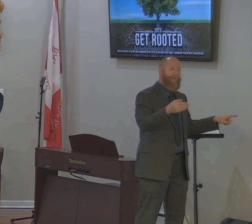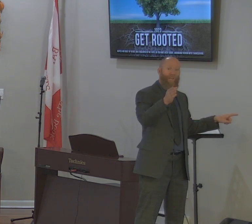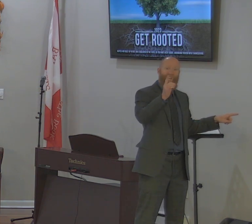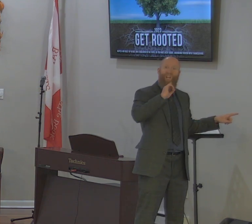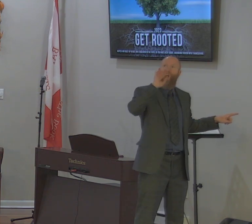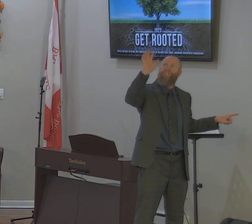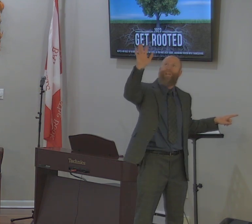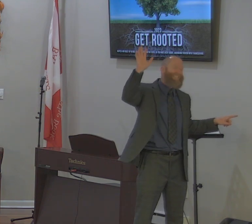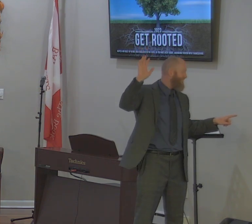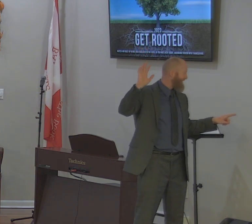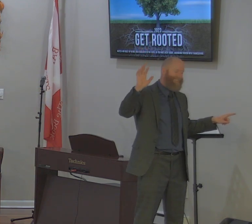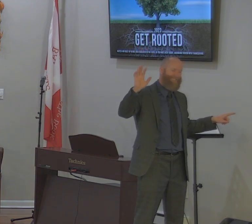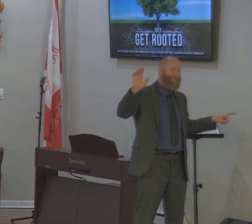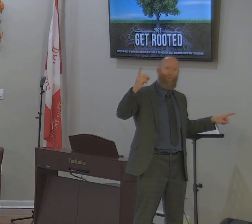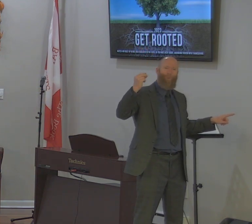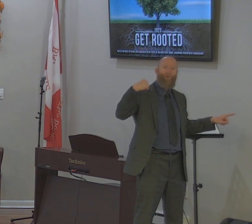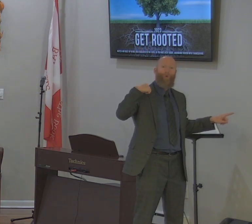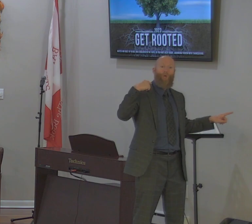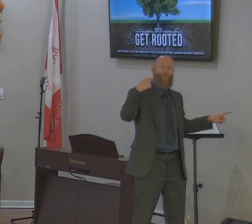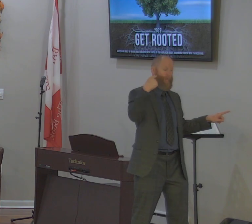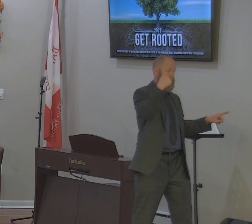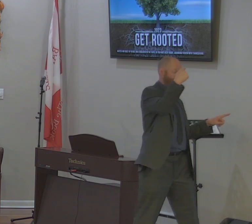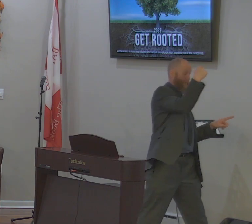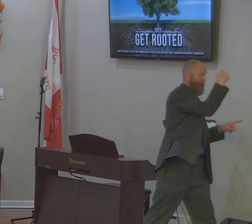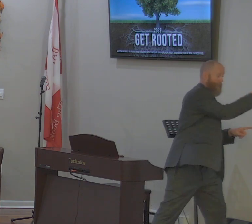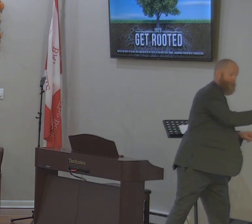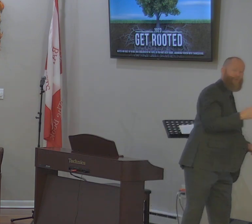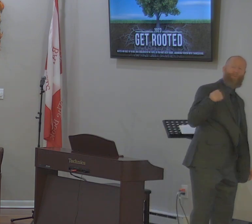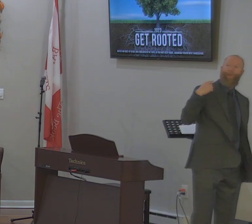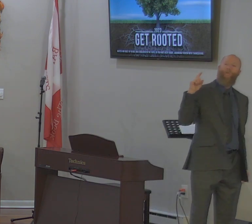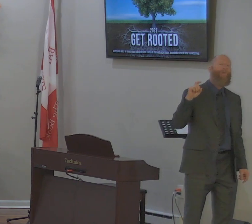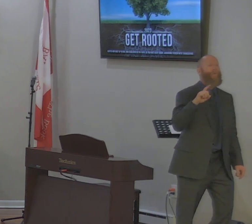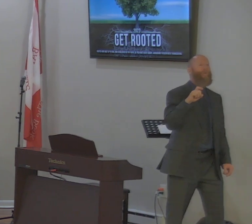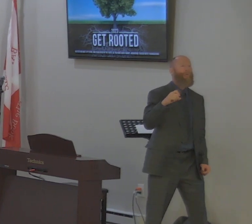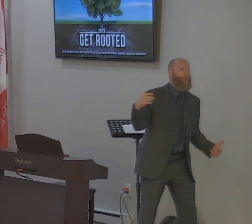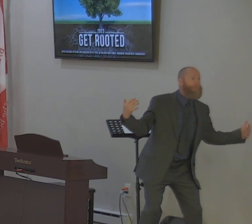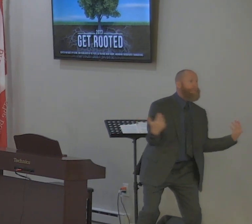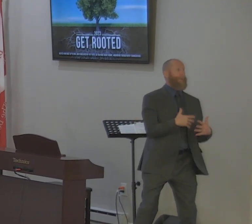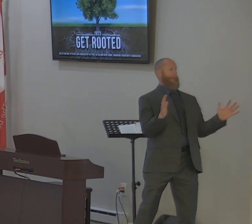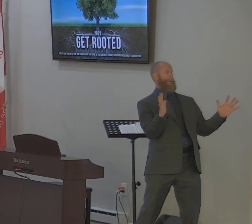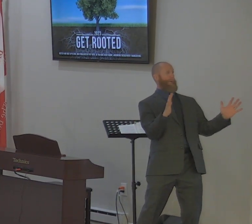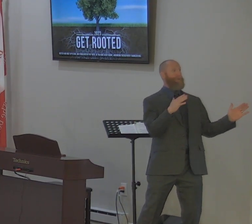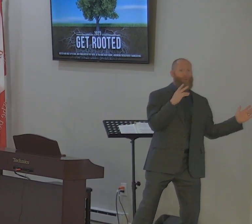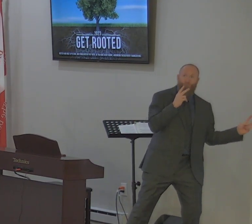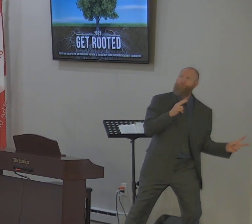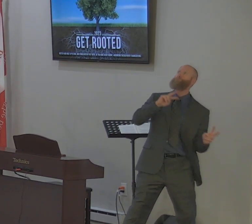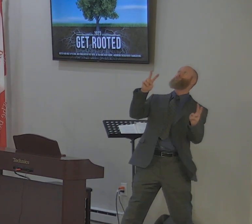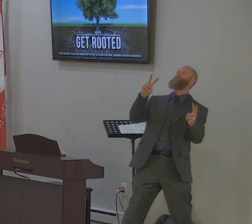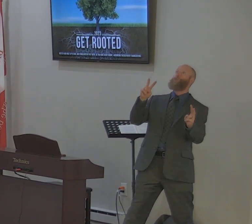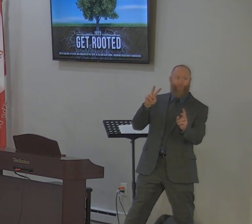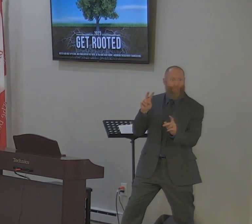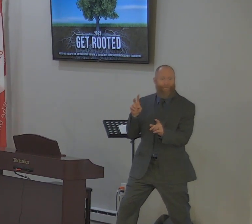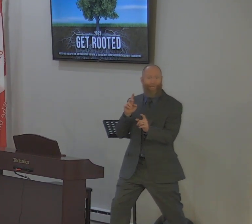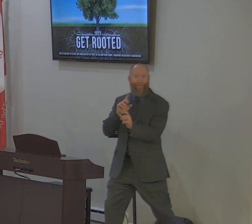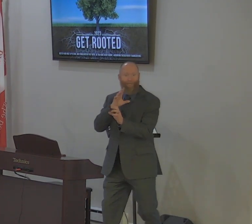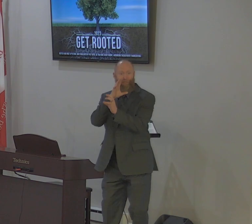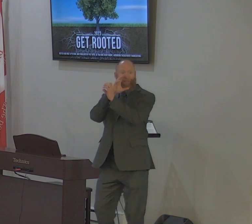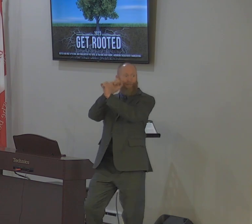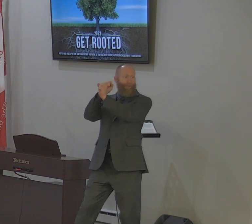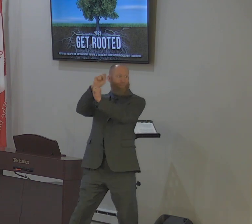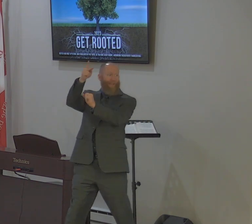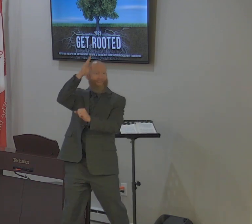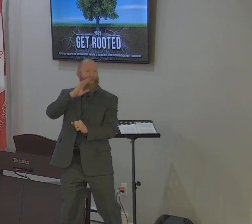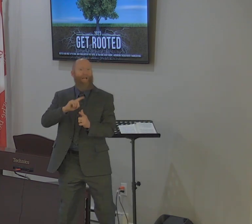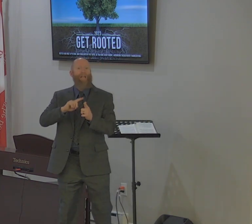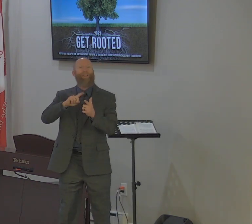back in the right direction, right? And you start striving towards that goal for God again, and You hear of people having success off